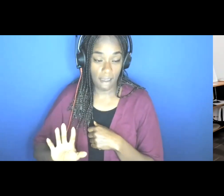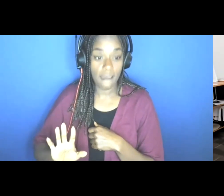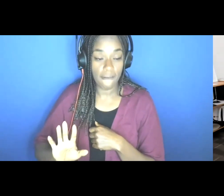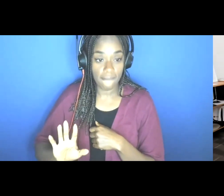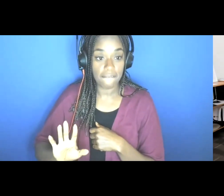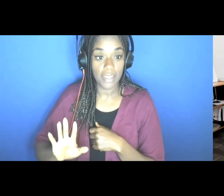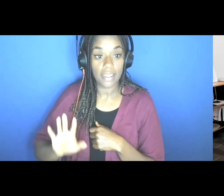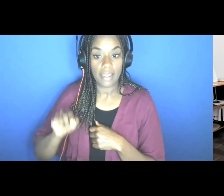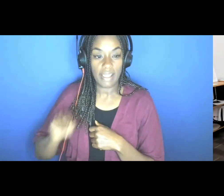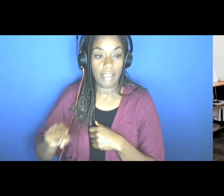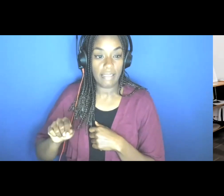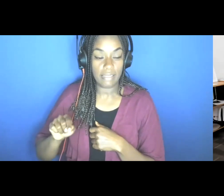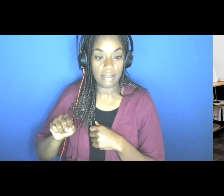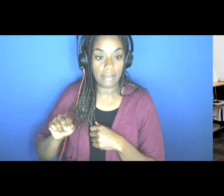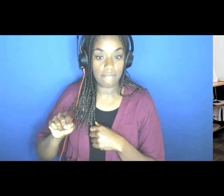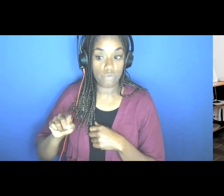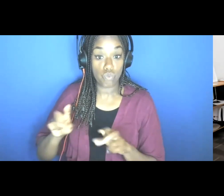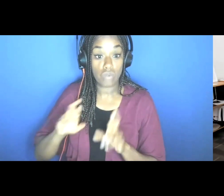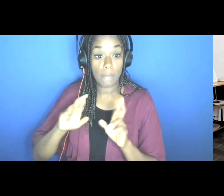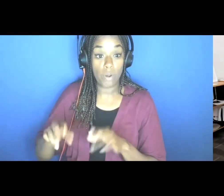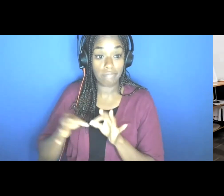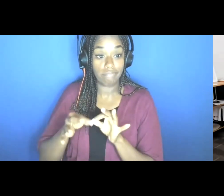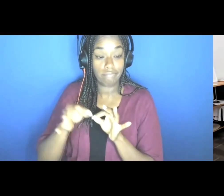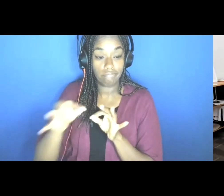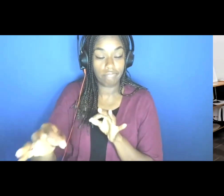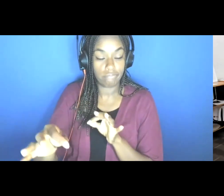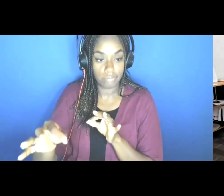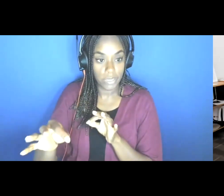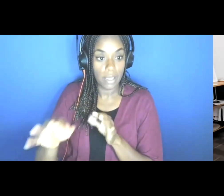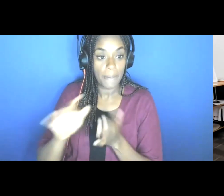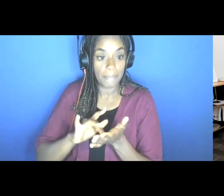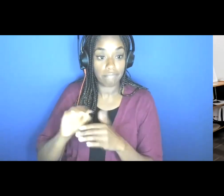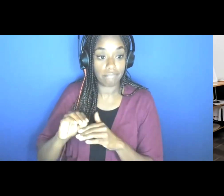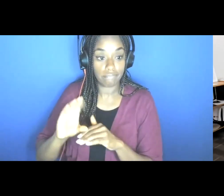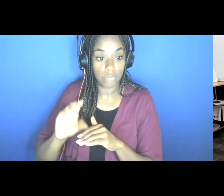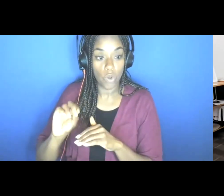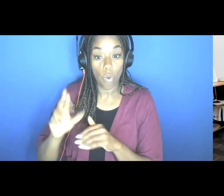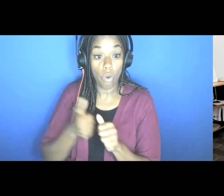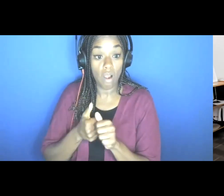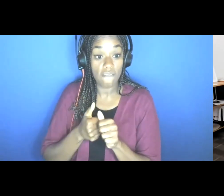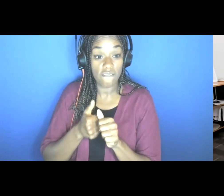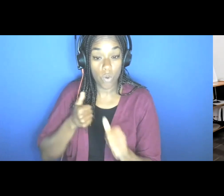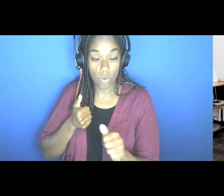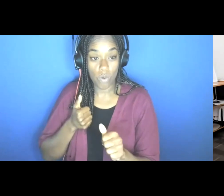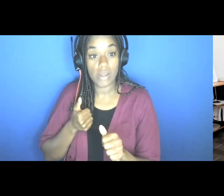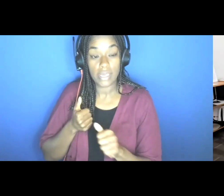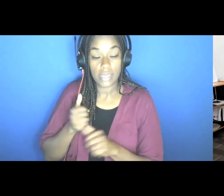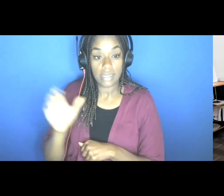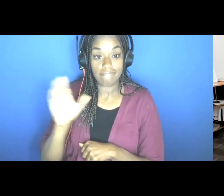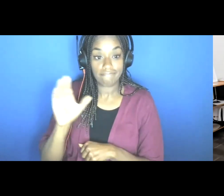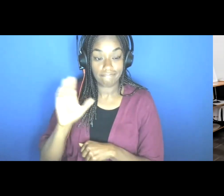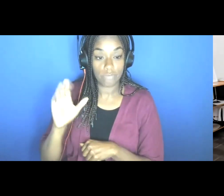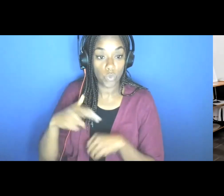talking about reported delays in refilling medications or avoiding seeking a referral to a